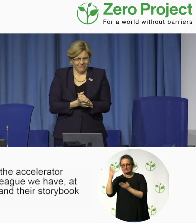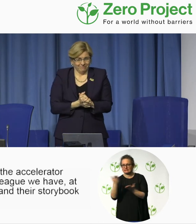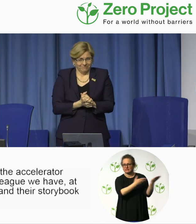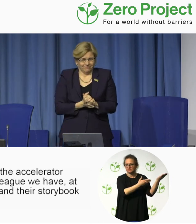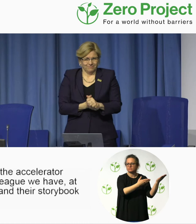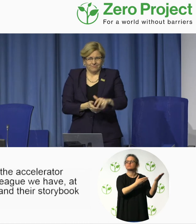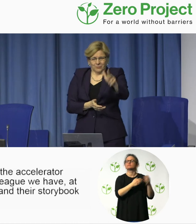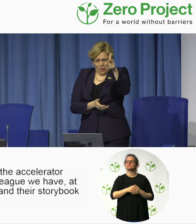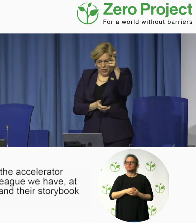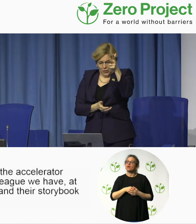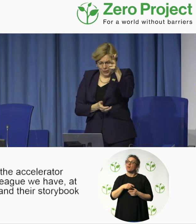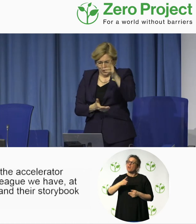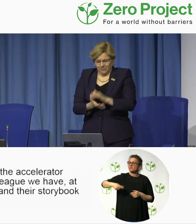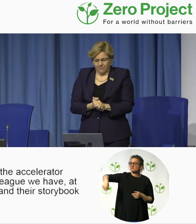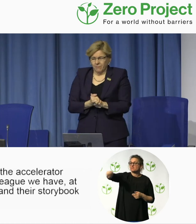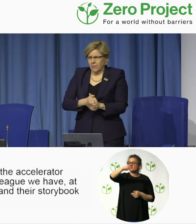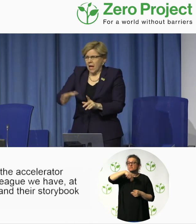us.